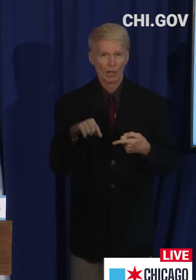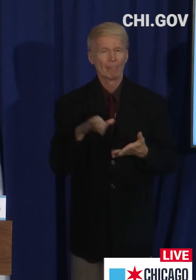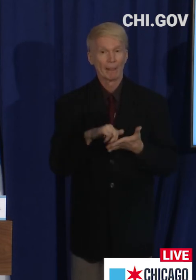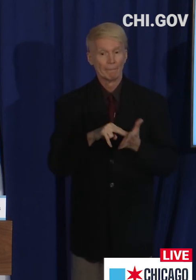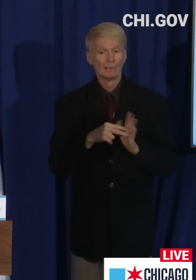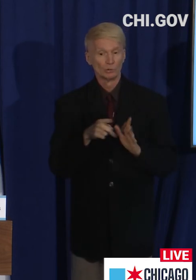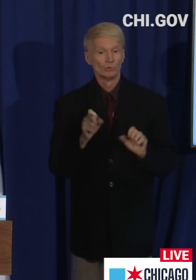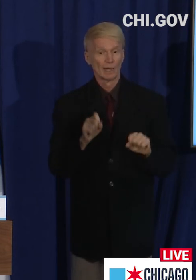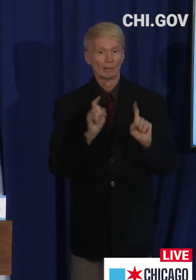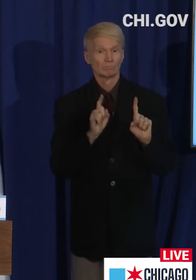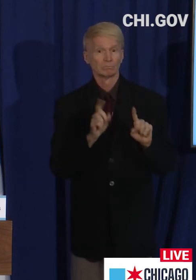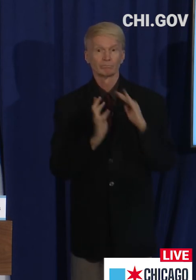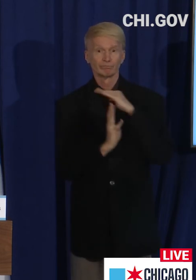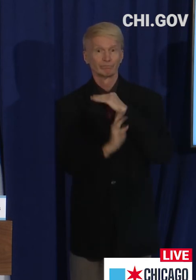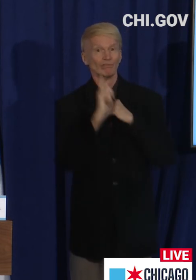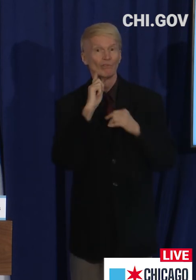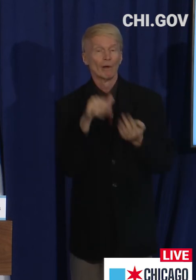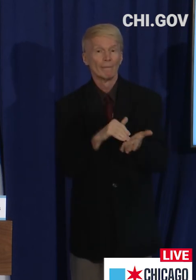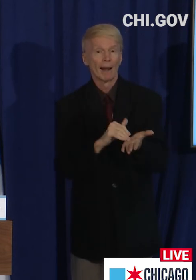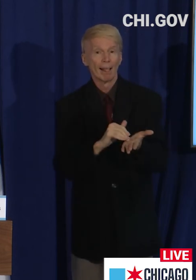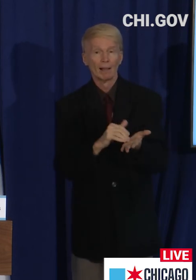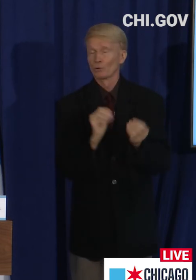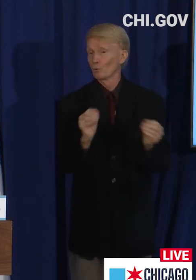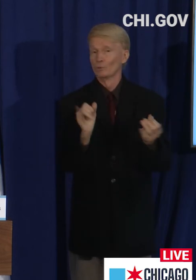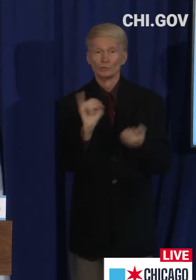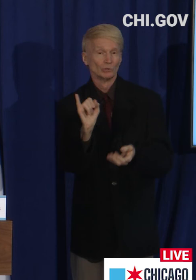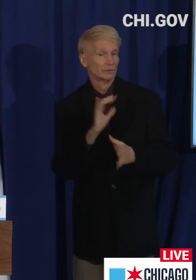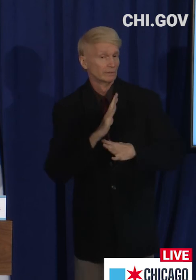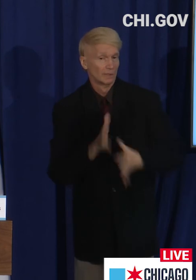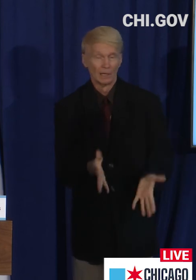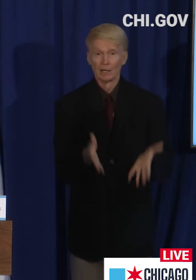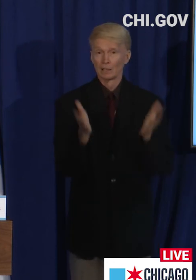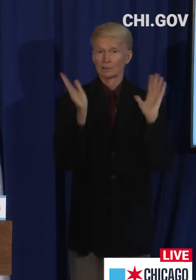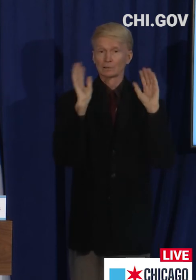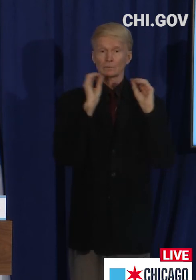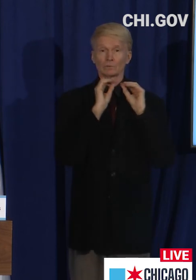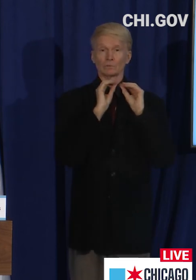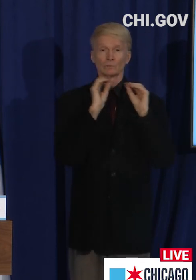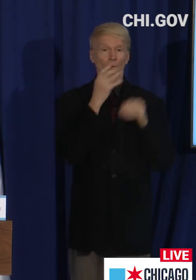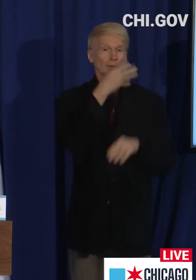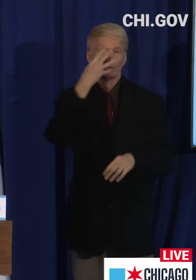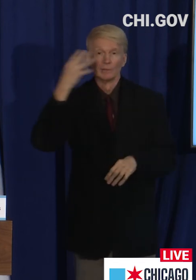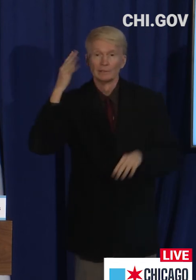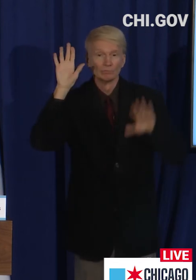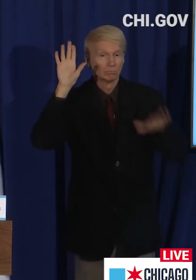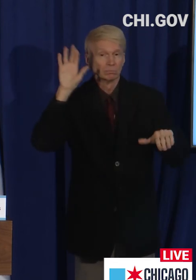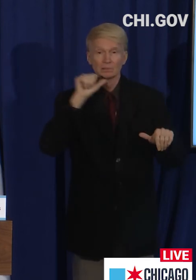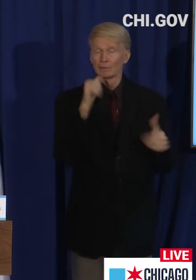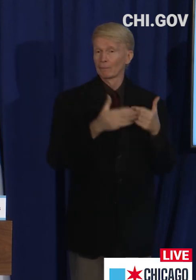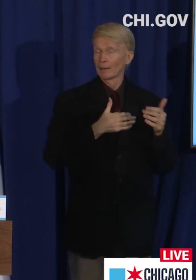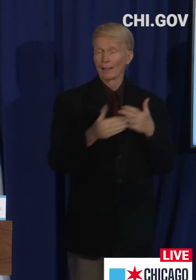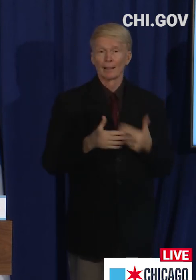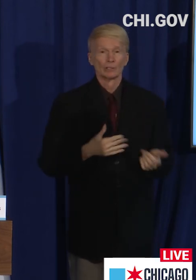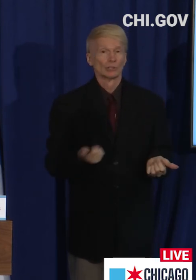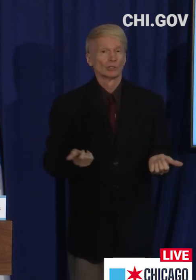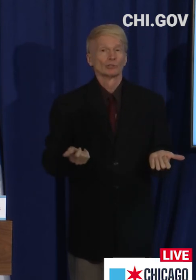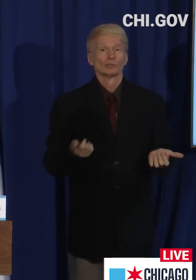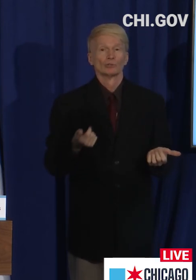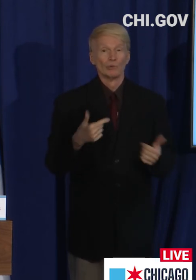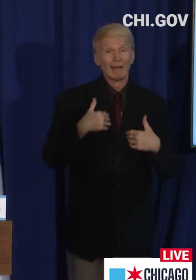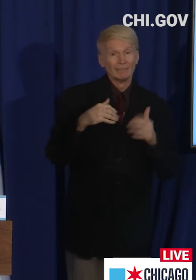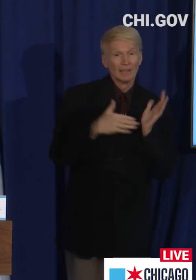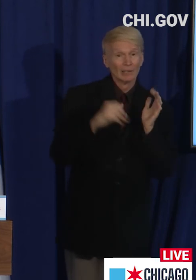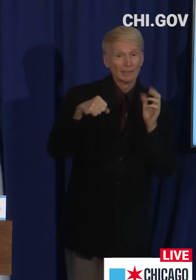get medical care regardless of insurance, regardless of your immigration status, regardless of whether you have a